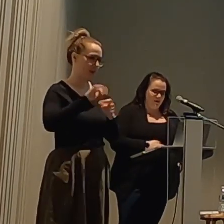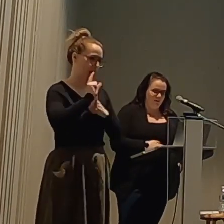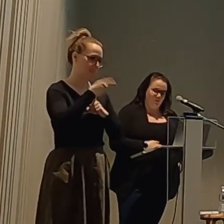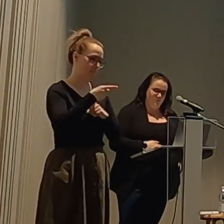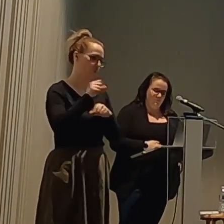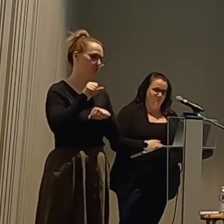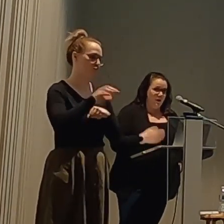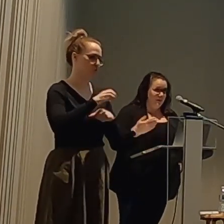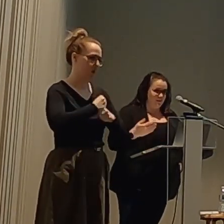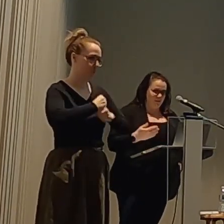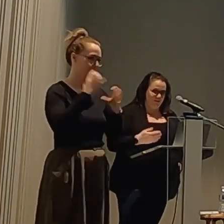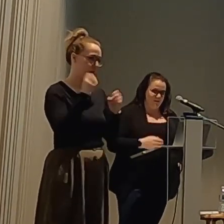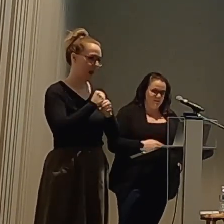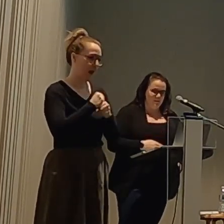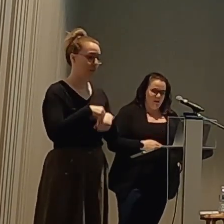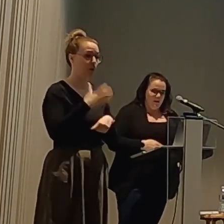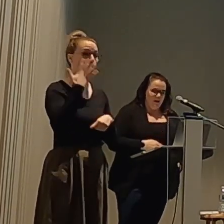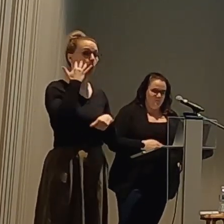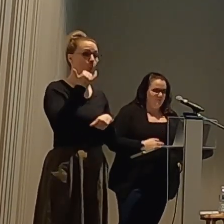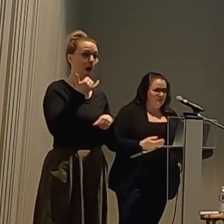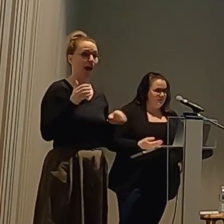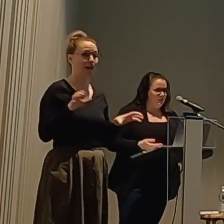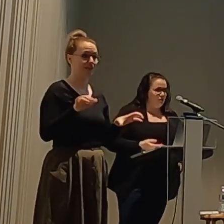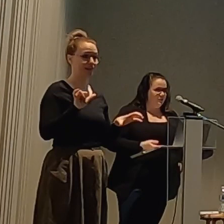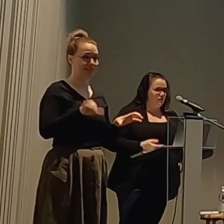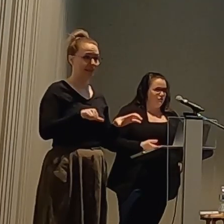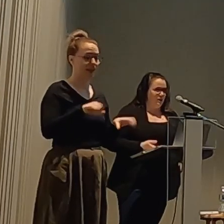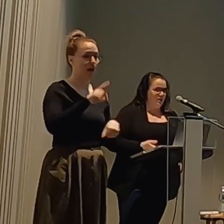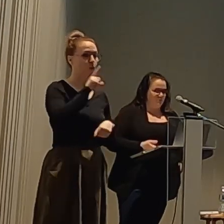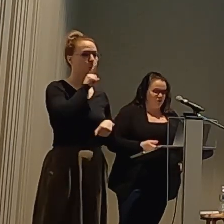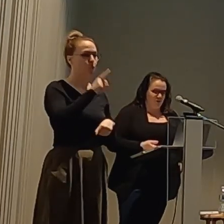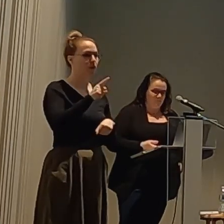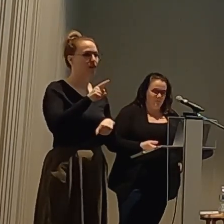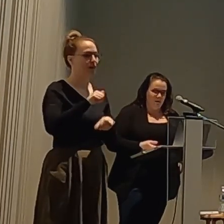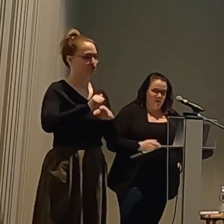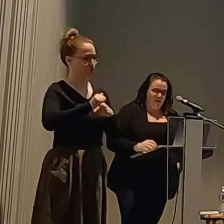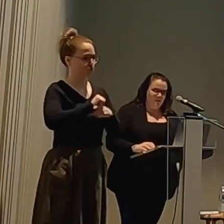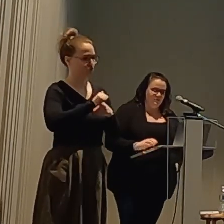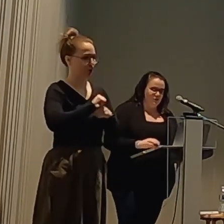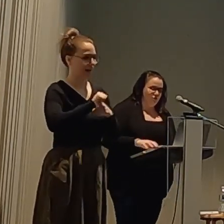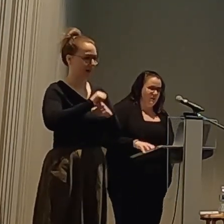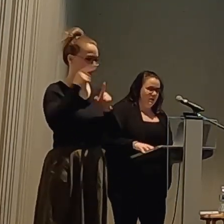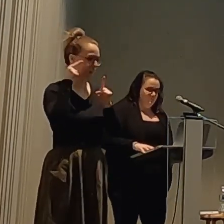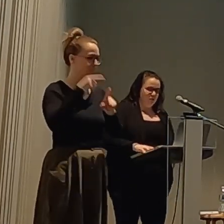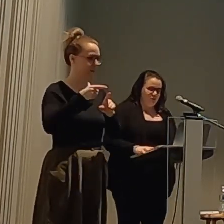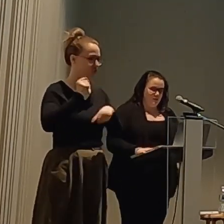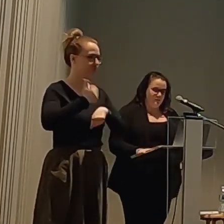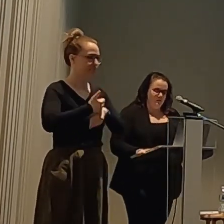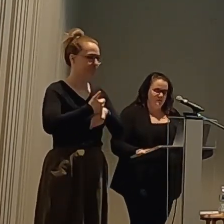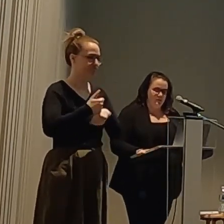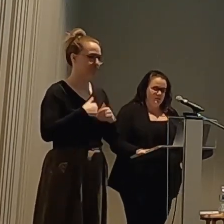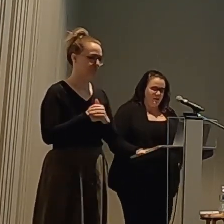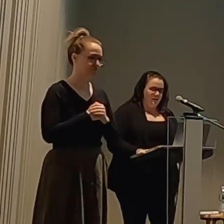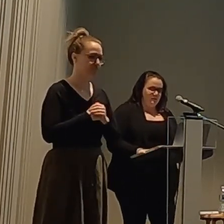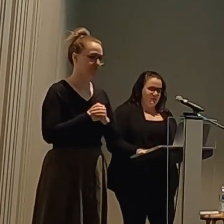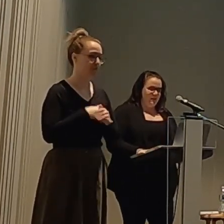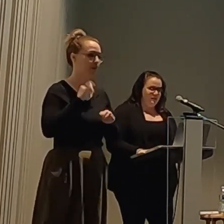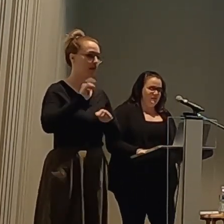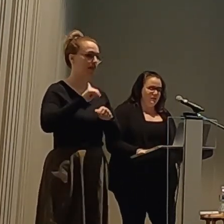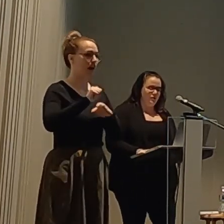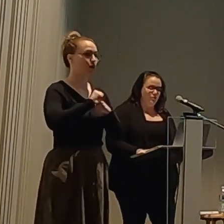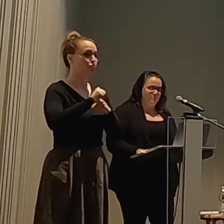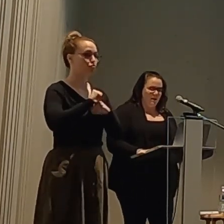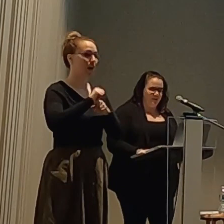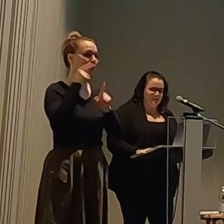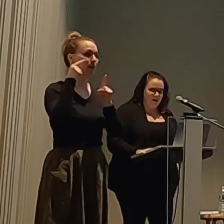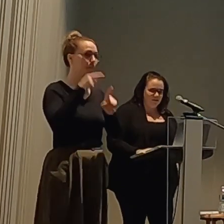up happening, or why they did this, it was essentially a training mission. And it was a training mission designed to